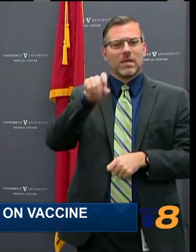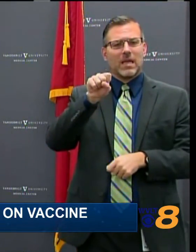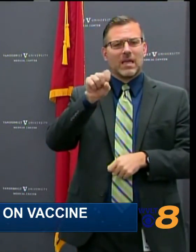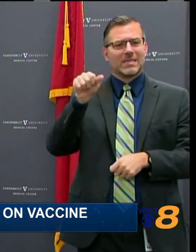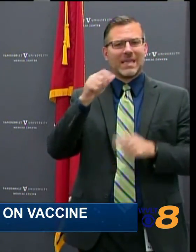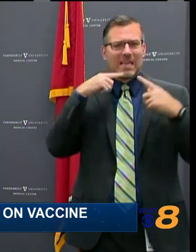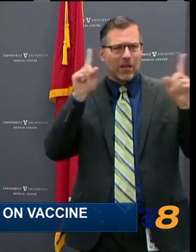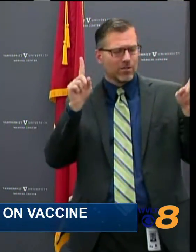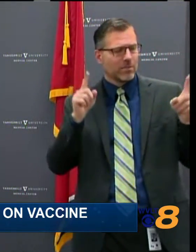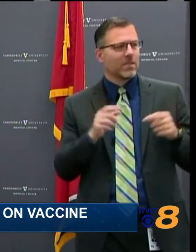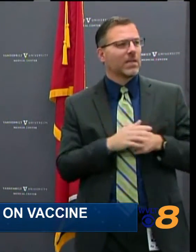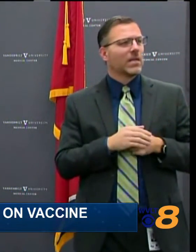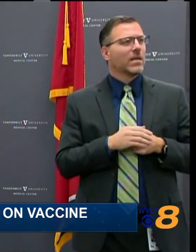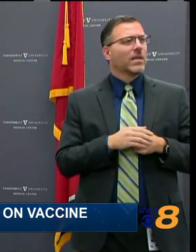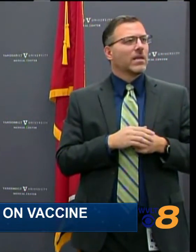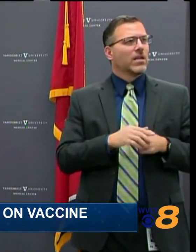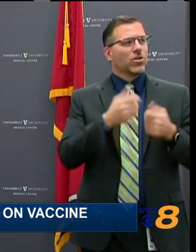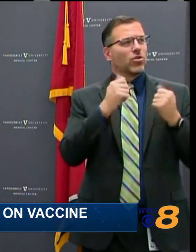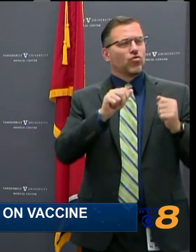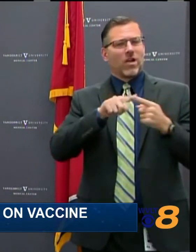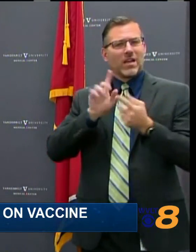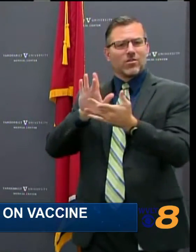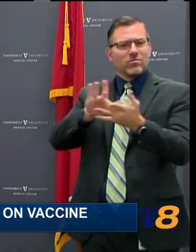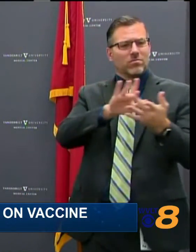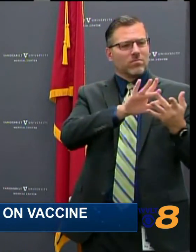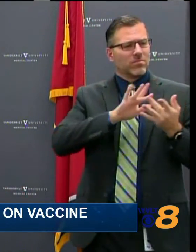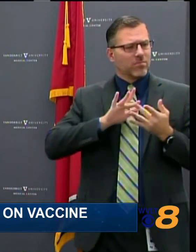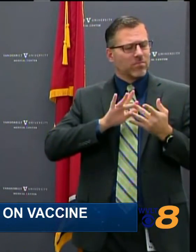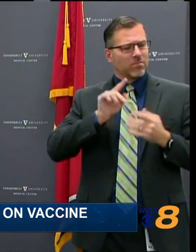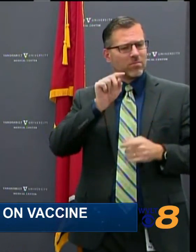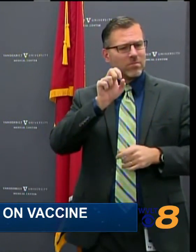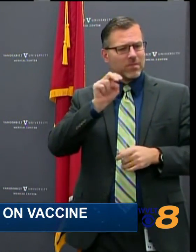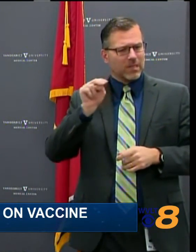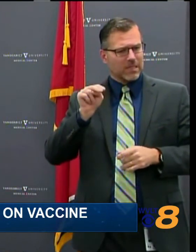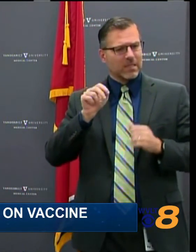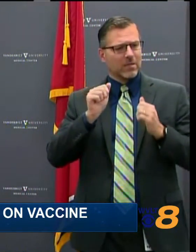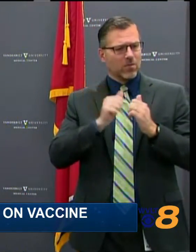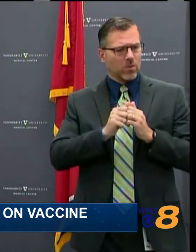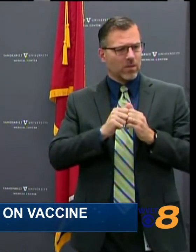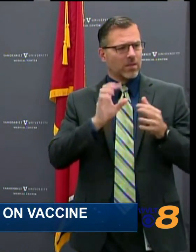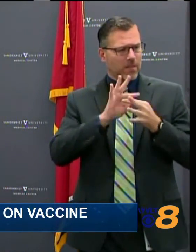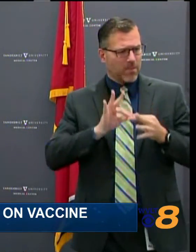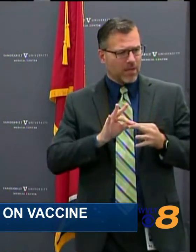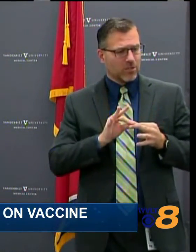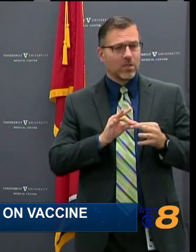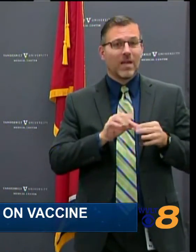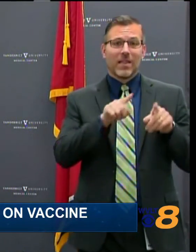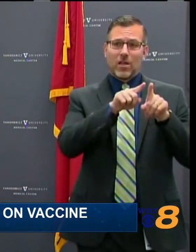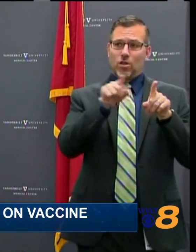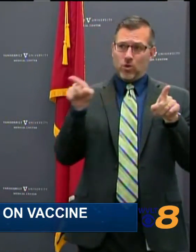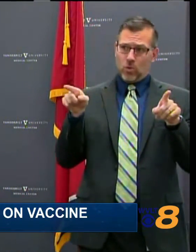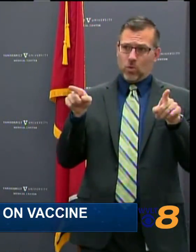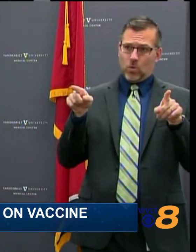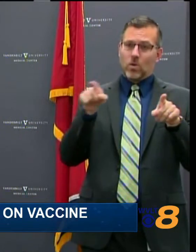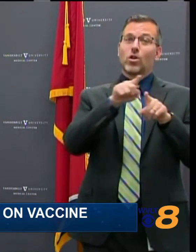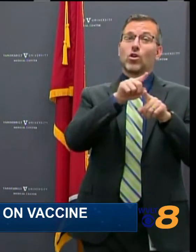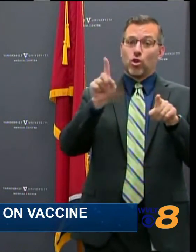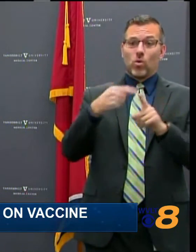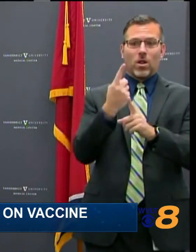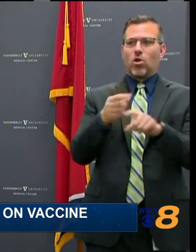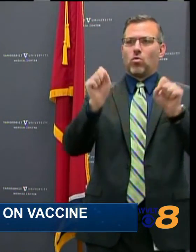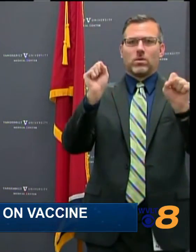in our state. It's trying to reach Tennesseans with the message that you and you alone can make the